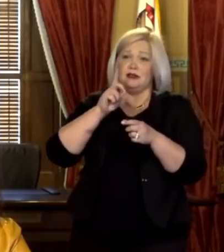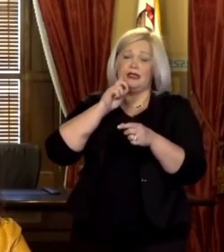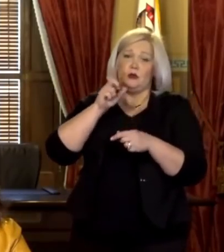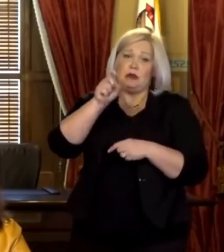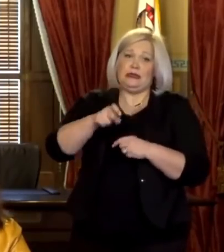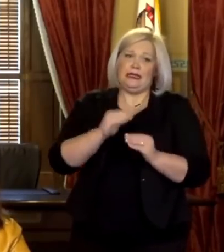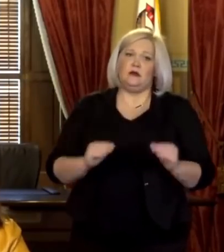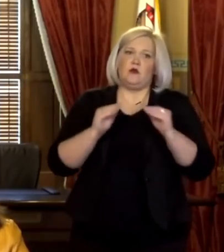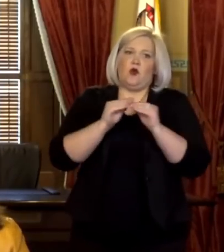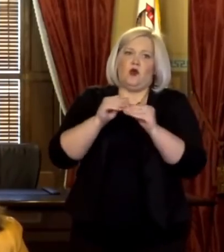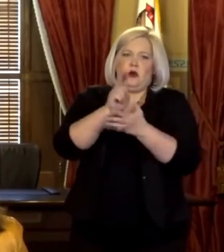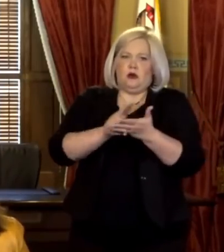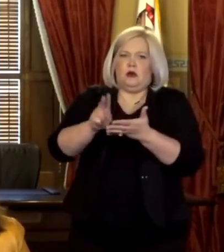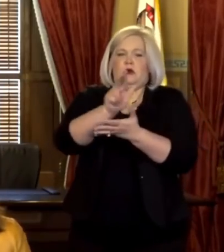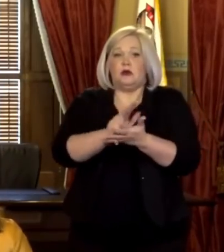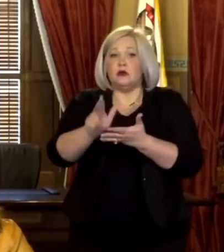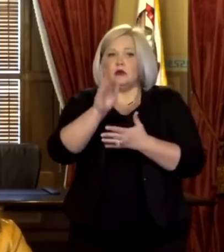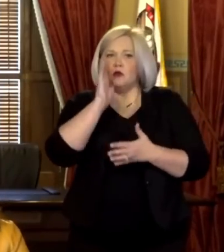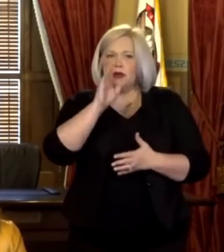weeks.